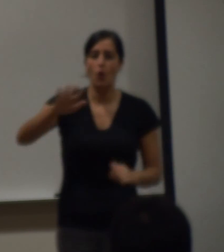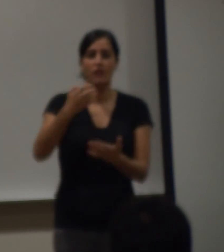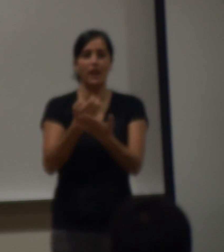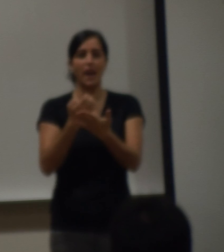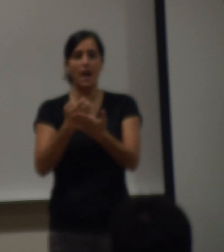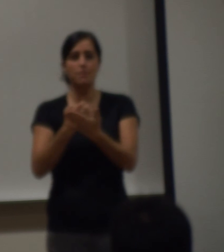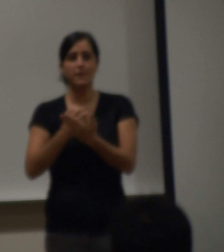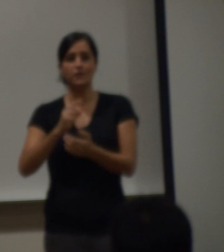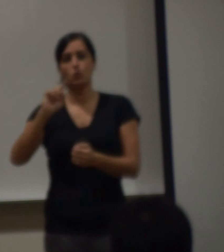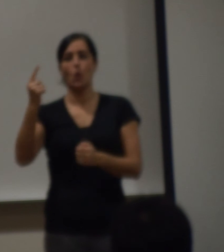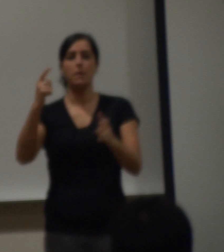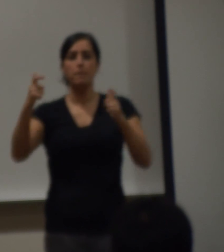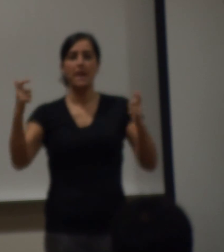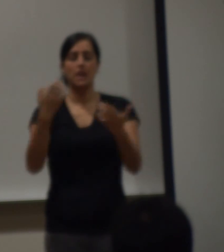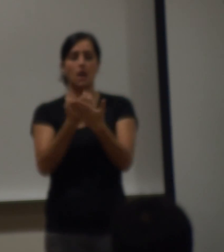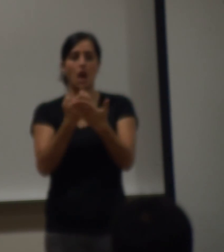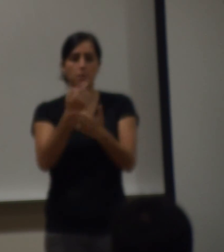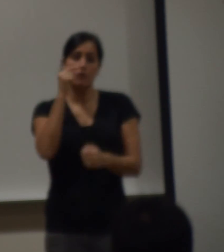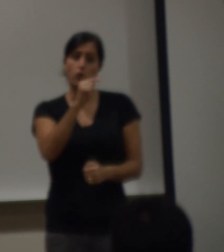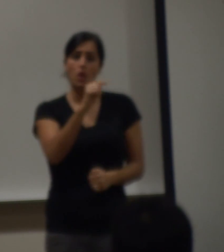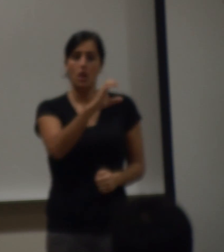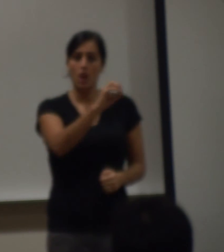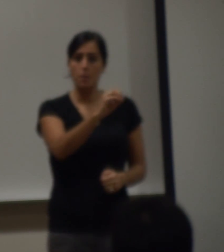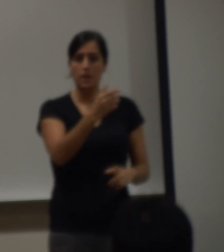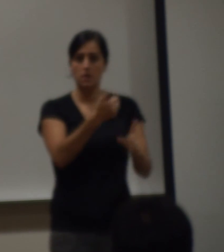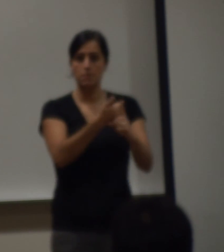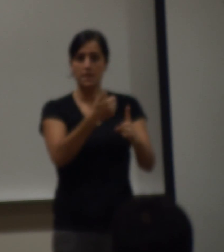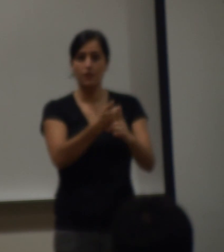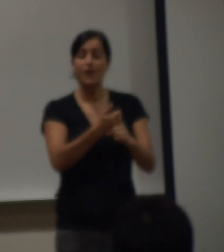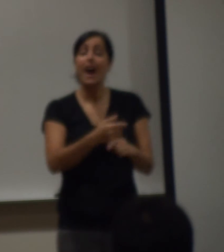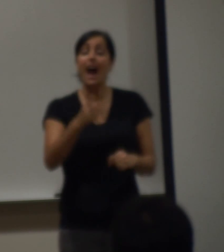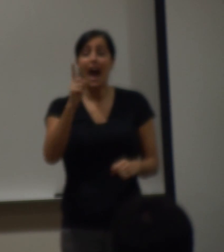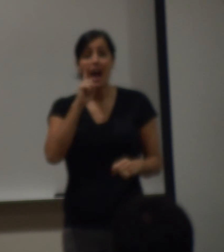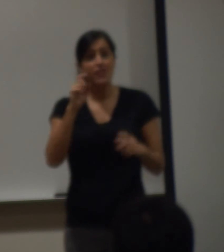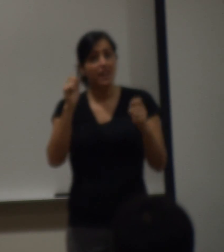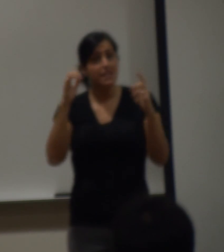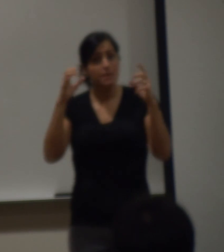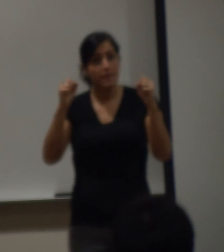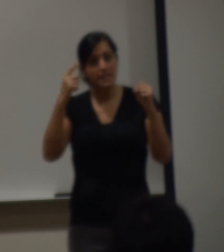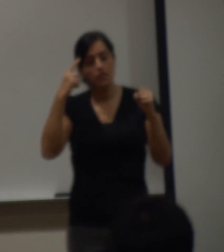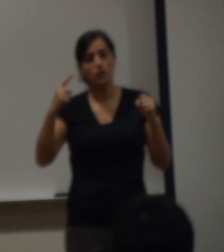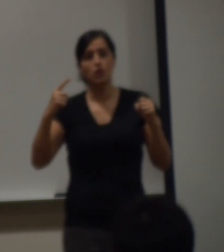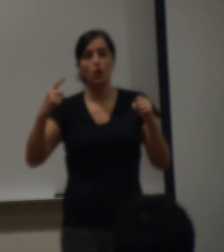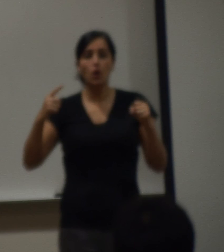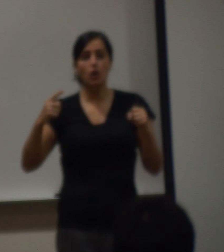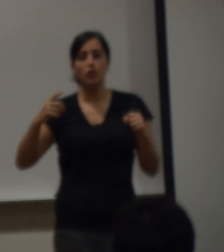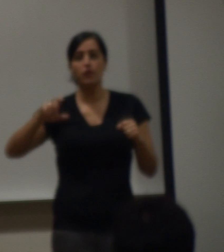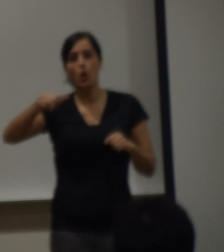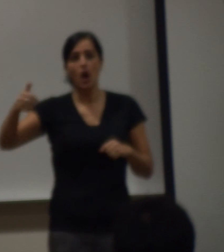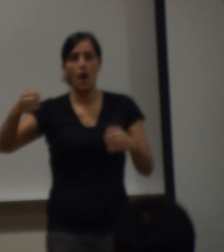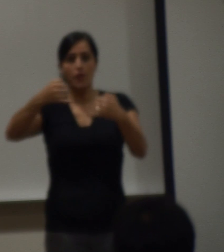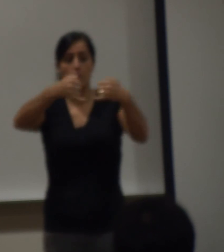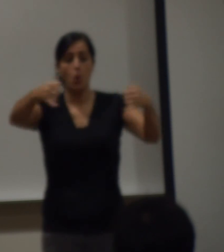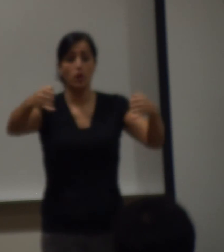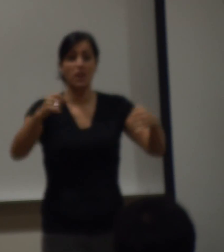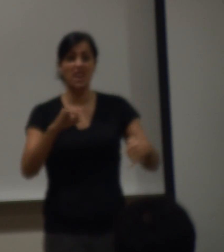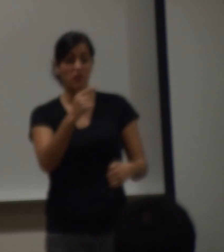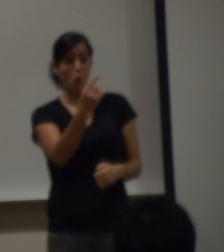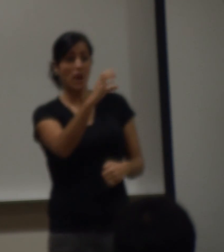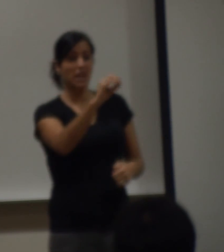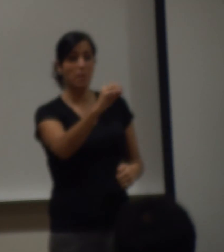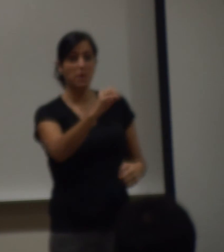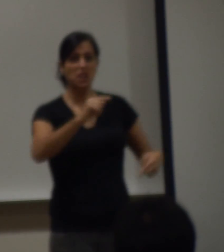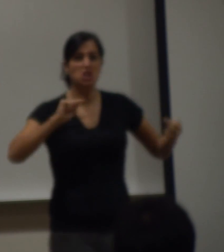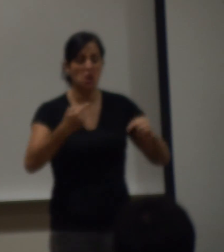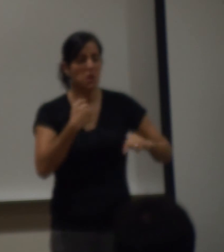I think it's an opportunity for incredible cross-border organizing. If you're being screwed by one company and you've got